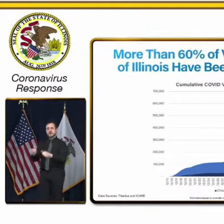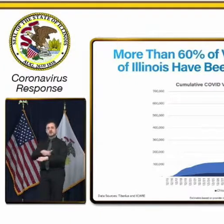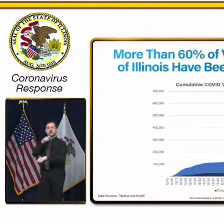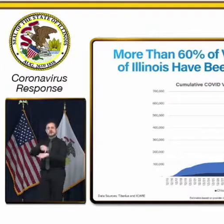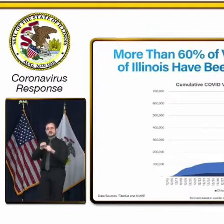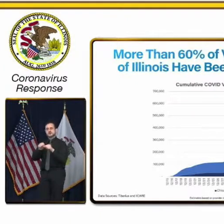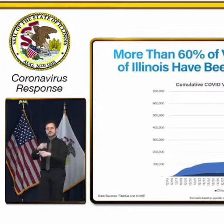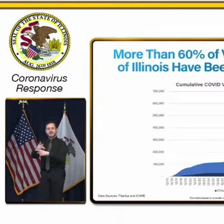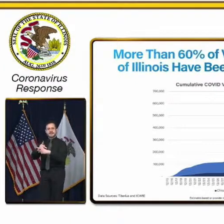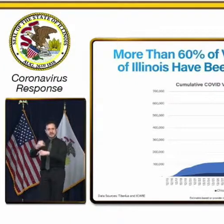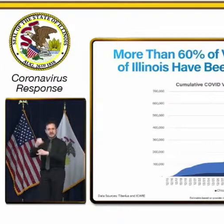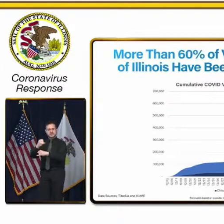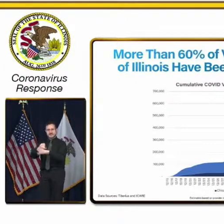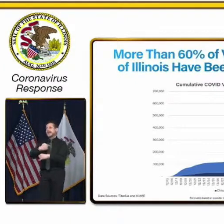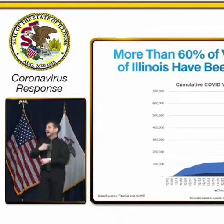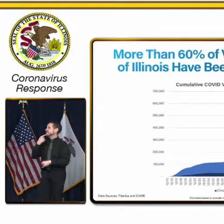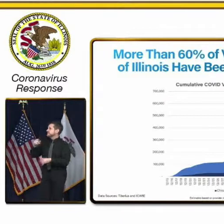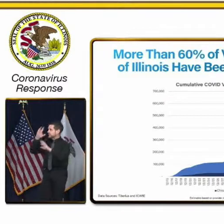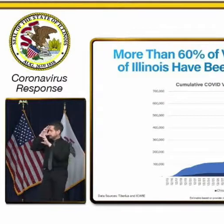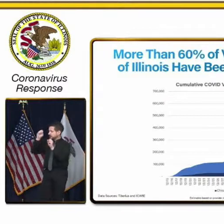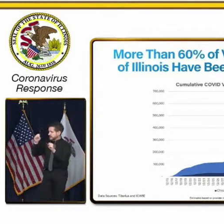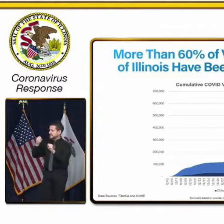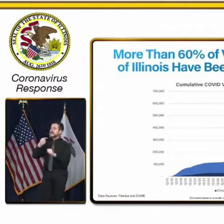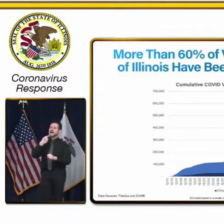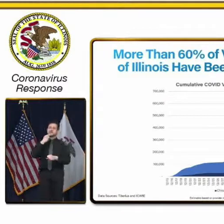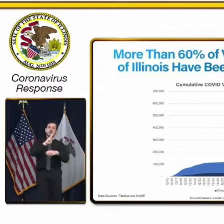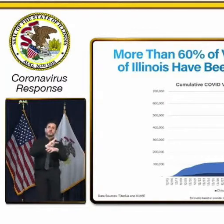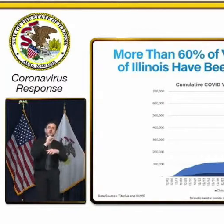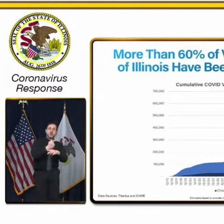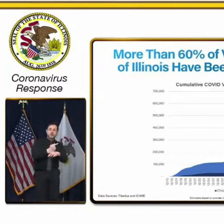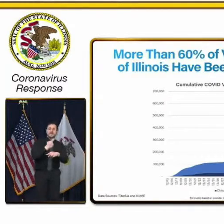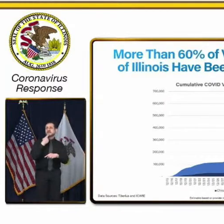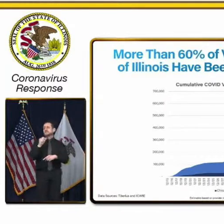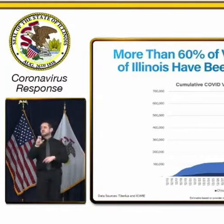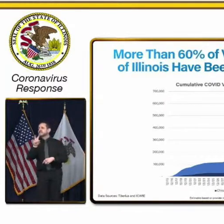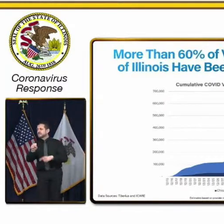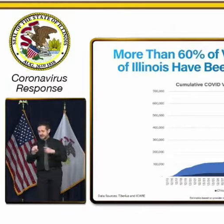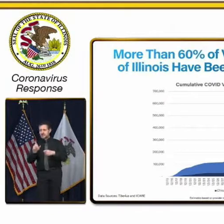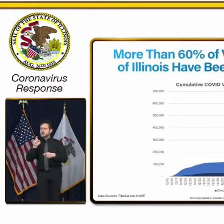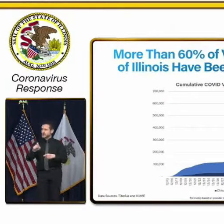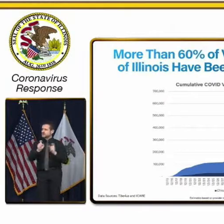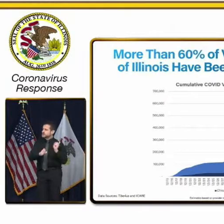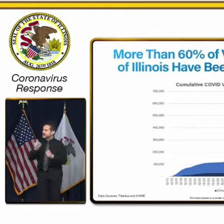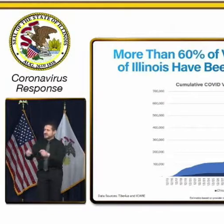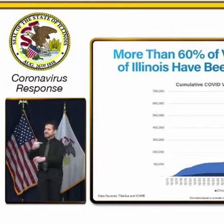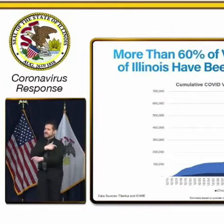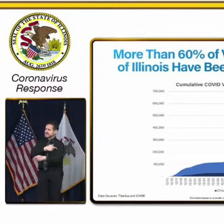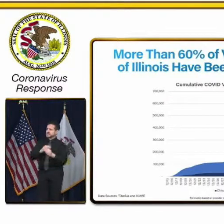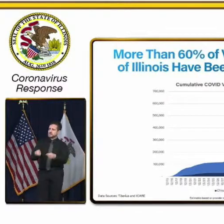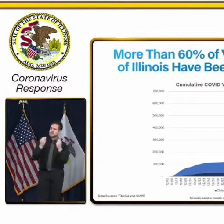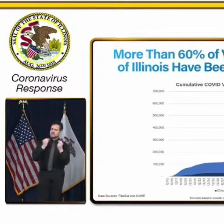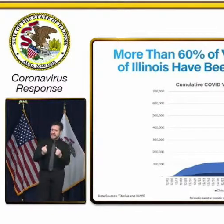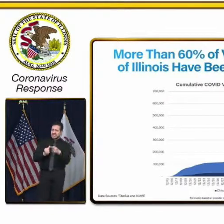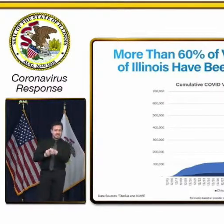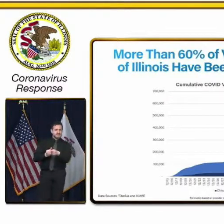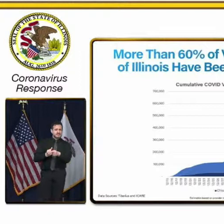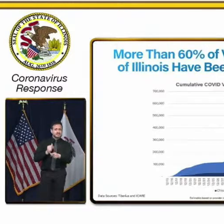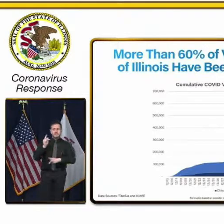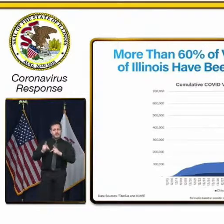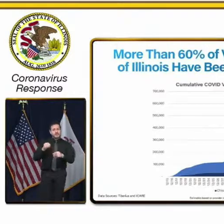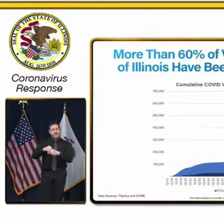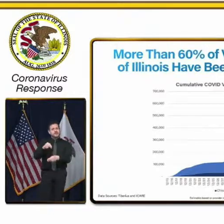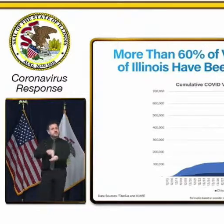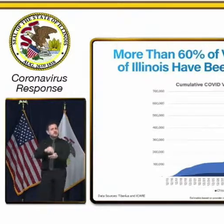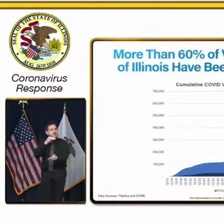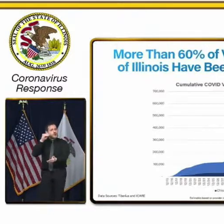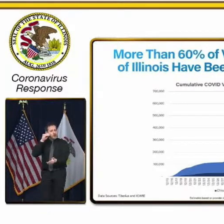pharmacy partners. They must accelerate the pace of vaccines to our most vulnerable residents. As of